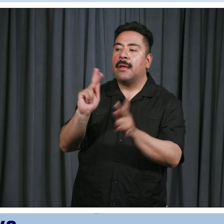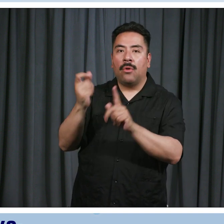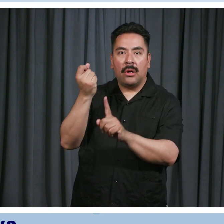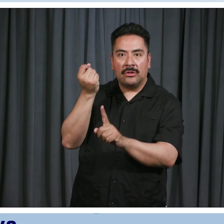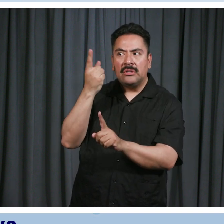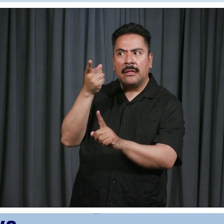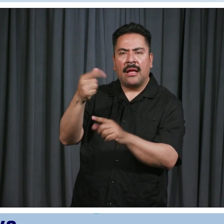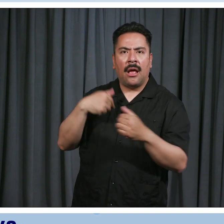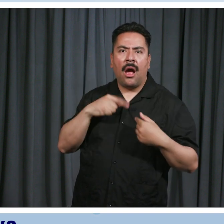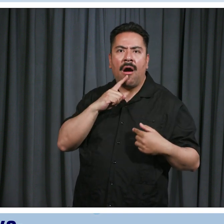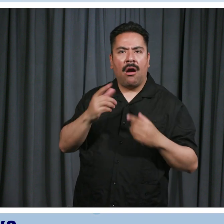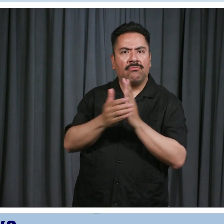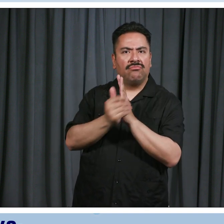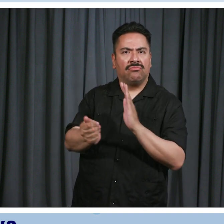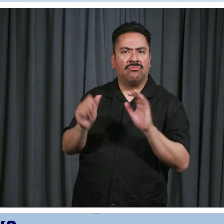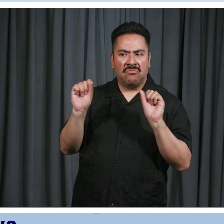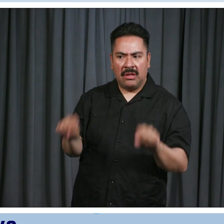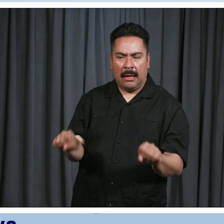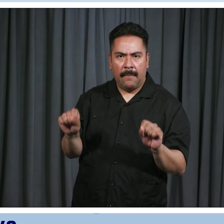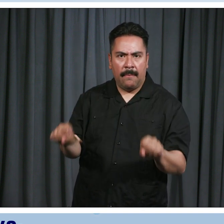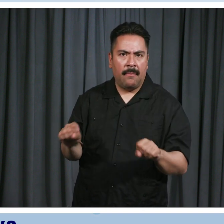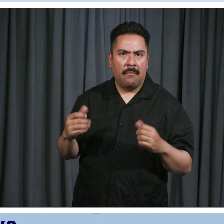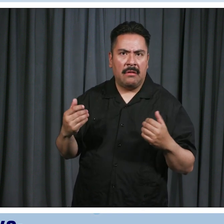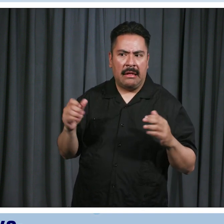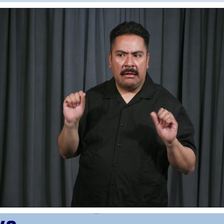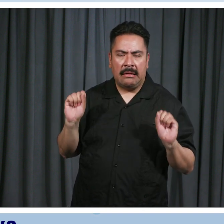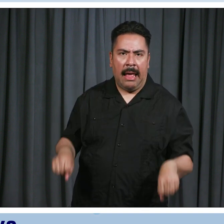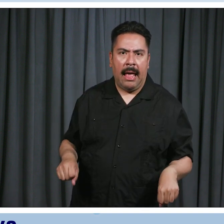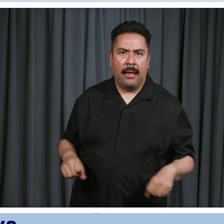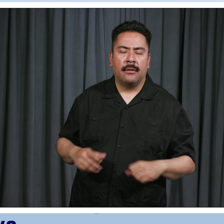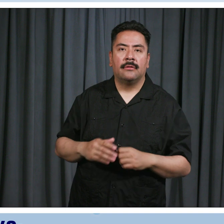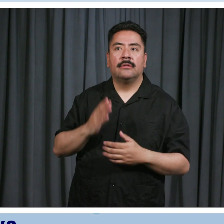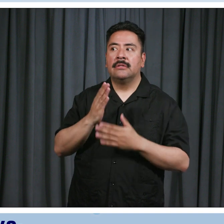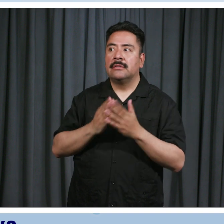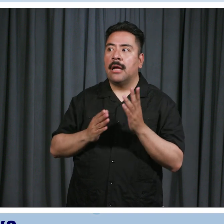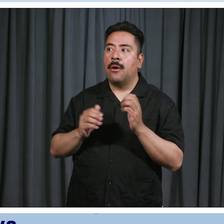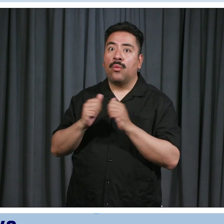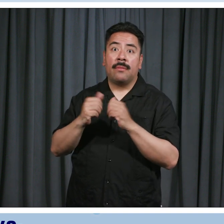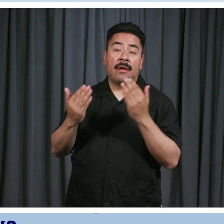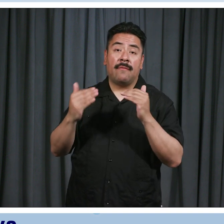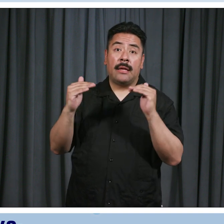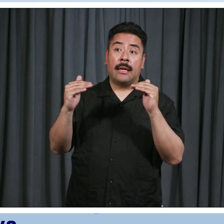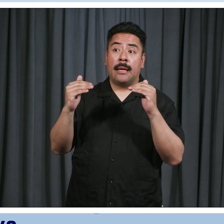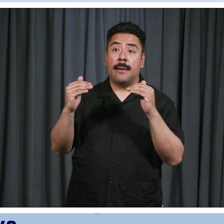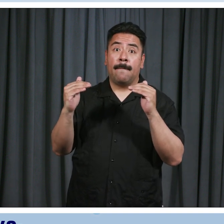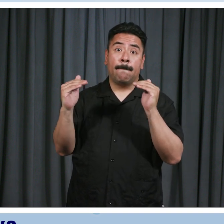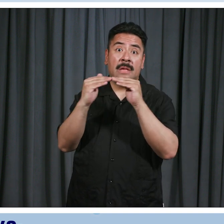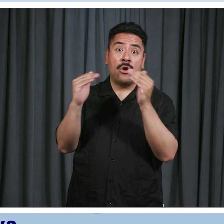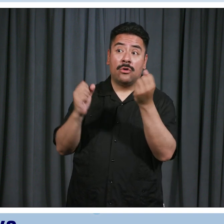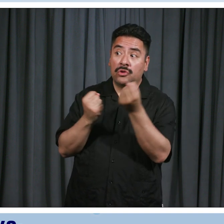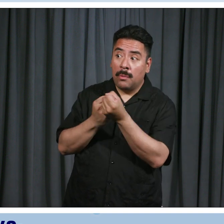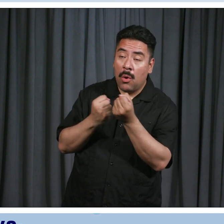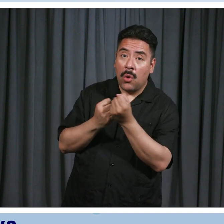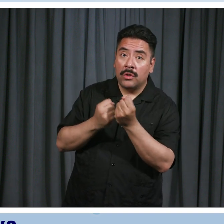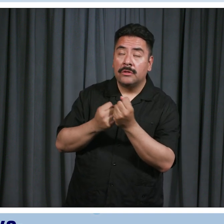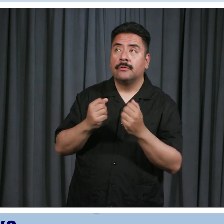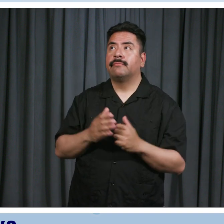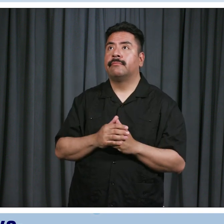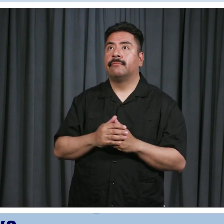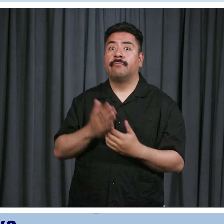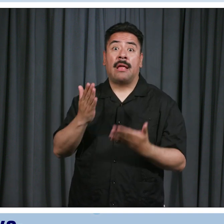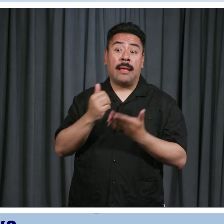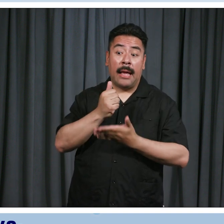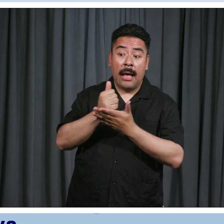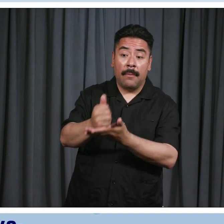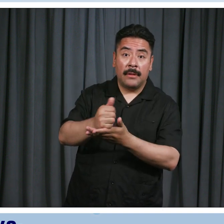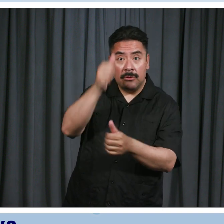are competent and capable. And some of that can be through peer support. Some of that can be through helping